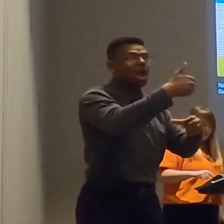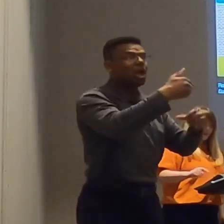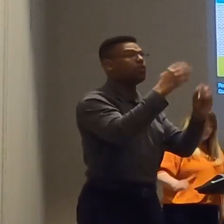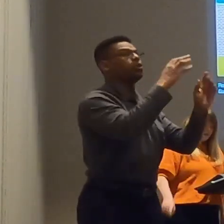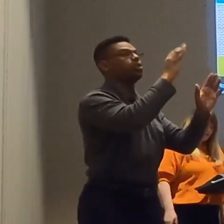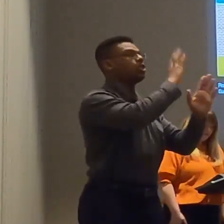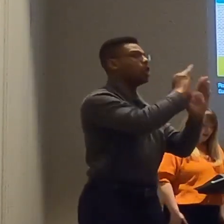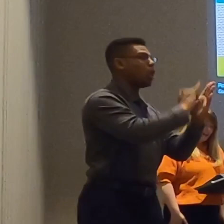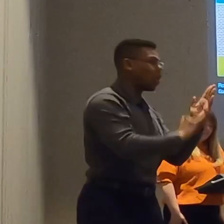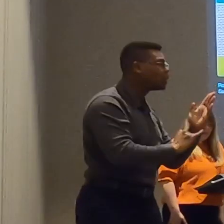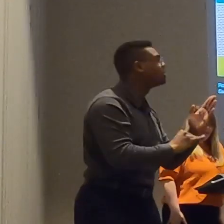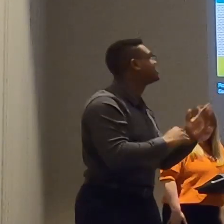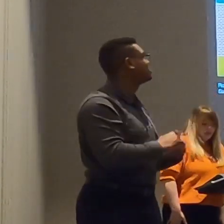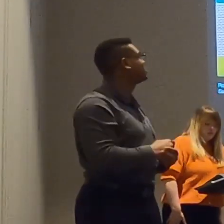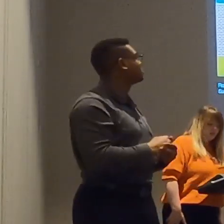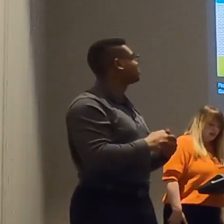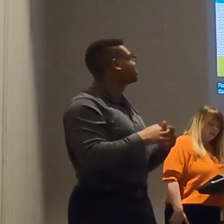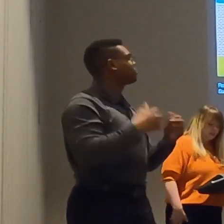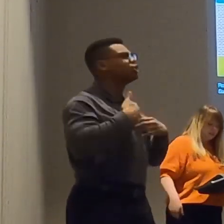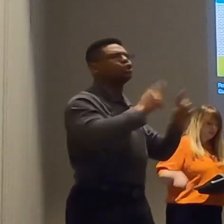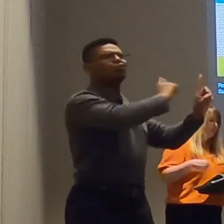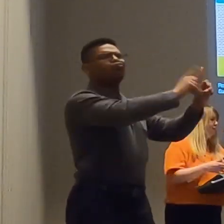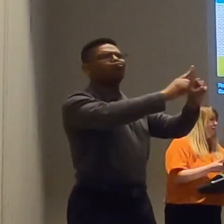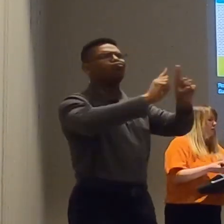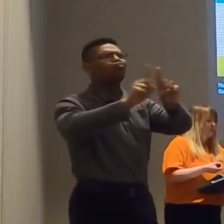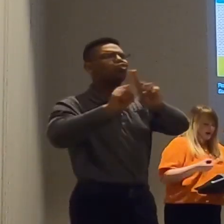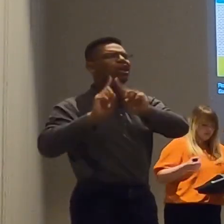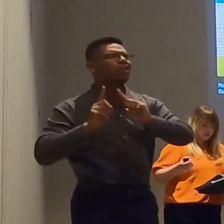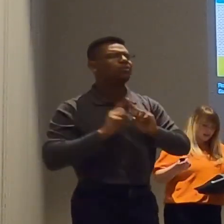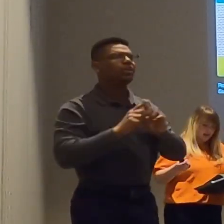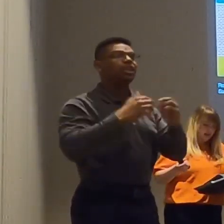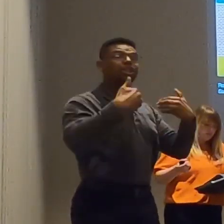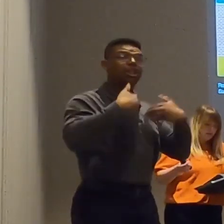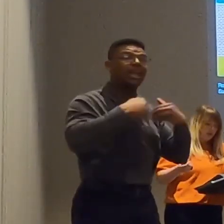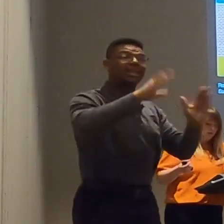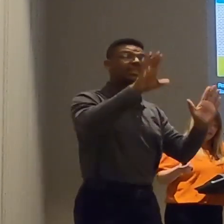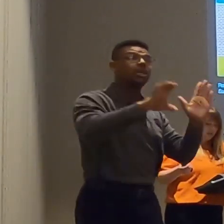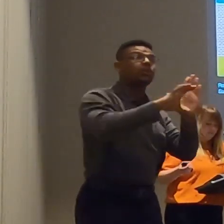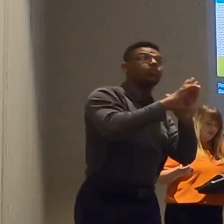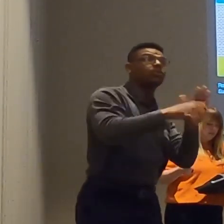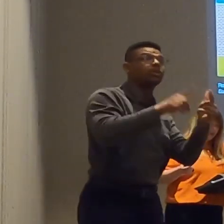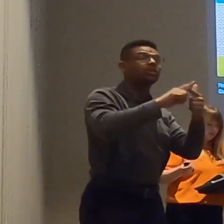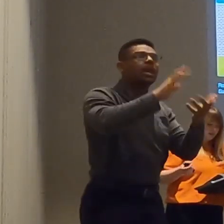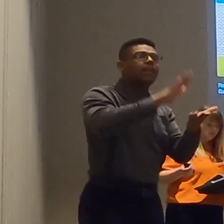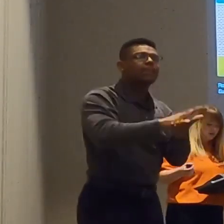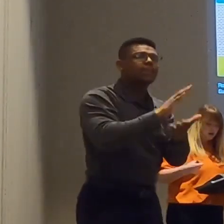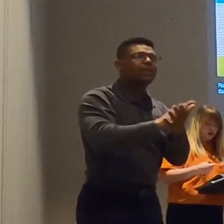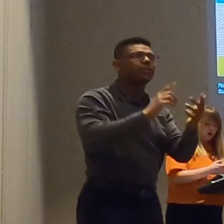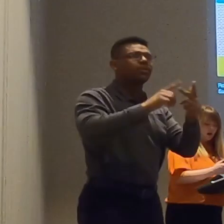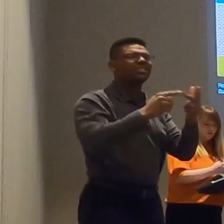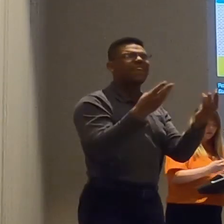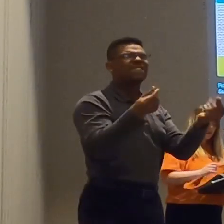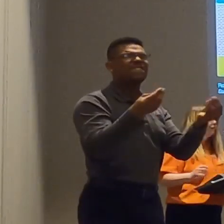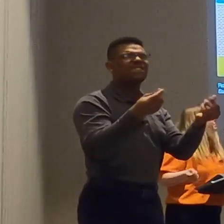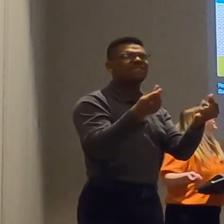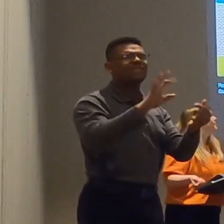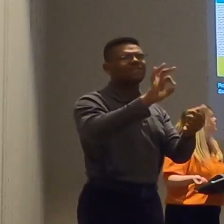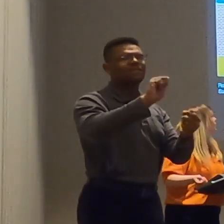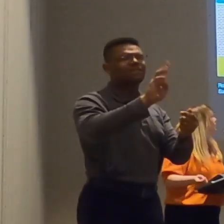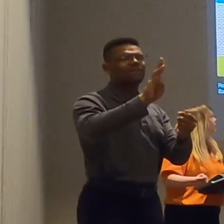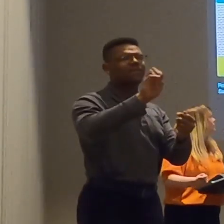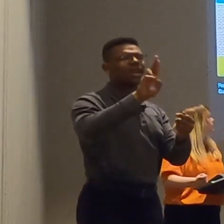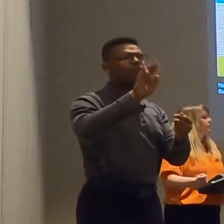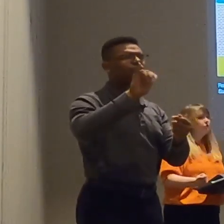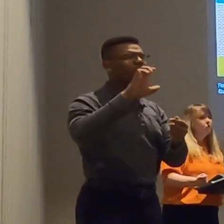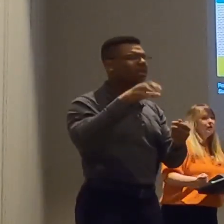Bowman incorporates a variety of media in her collages, including photographs, handmade paper, and fabrics. Her artworks are